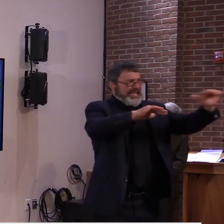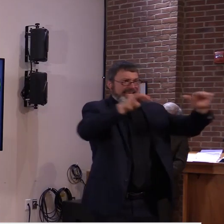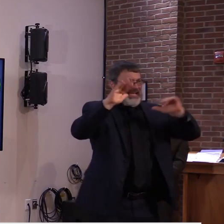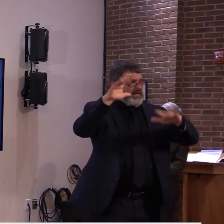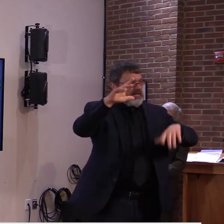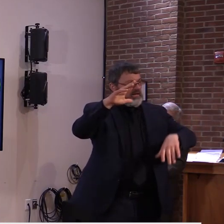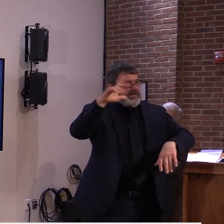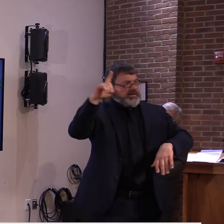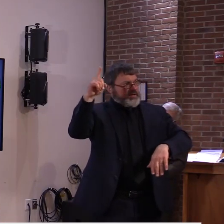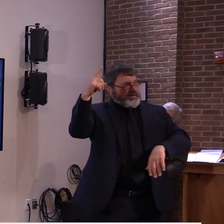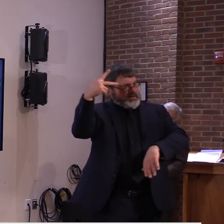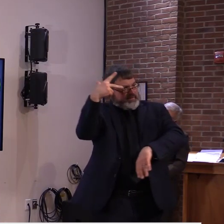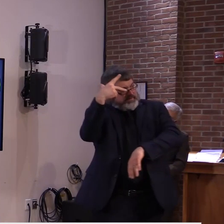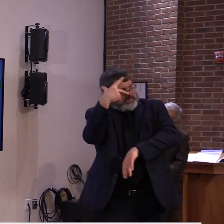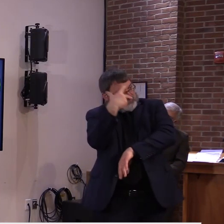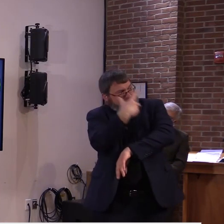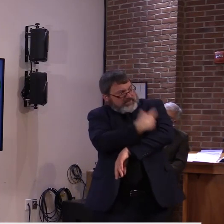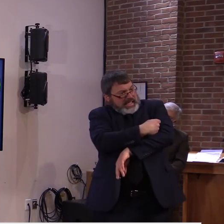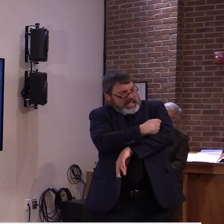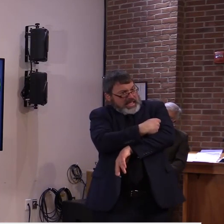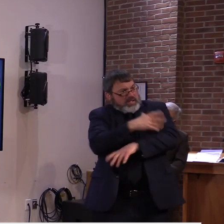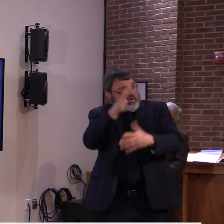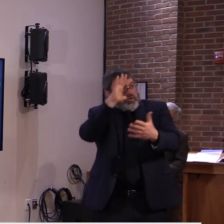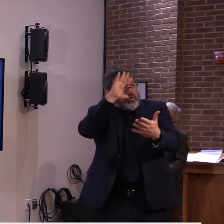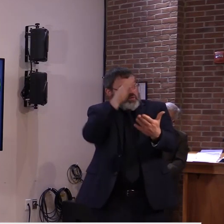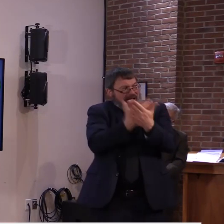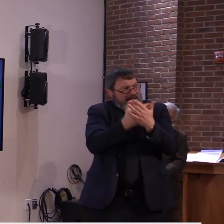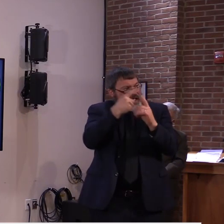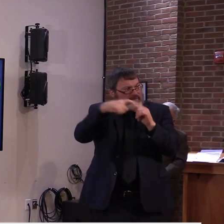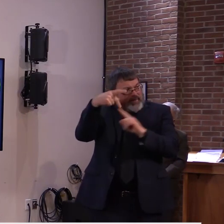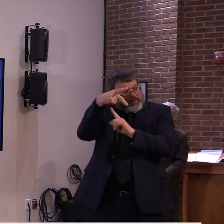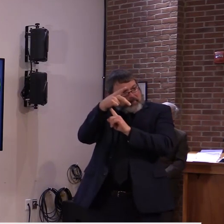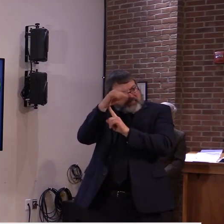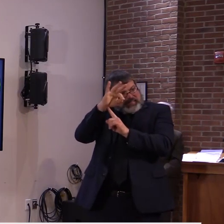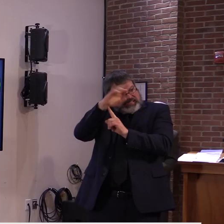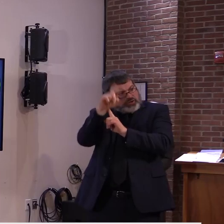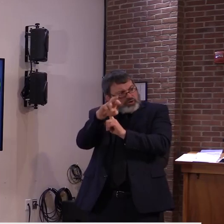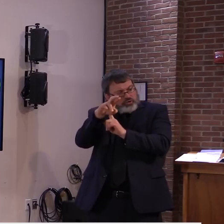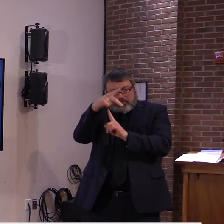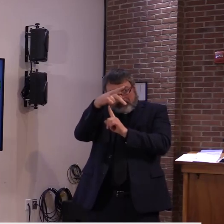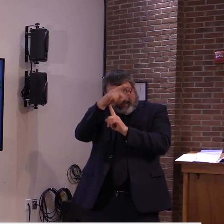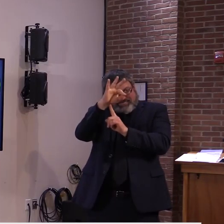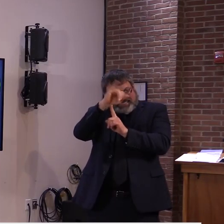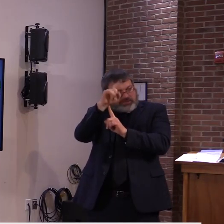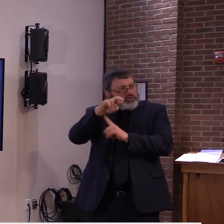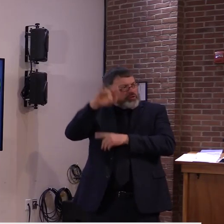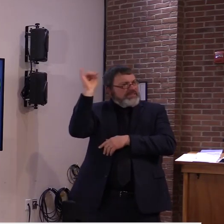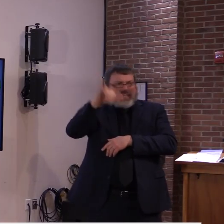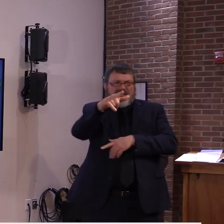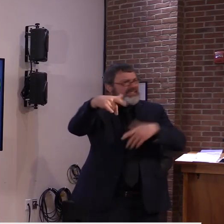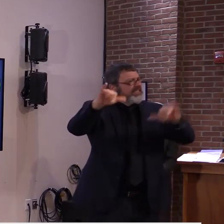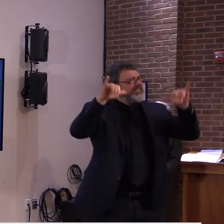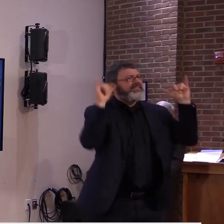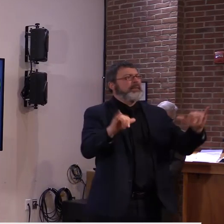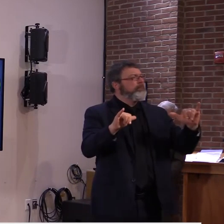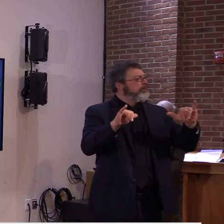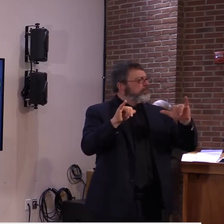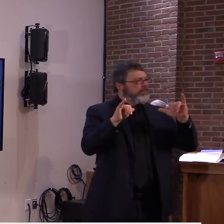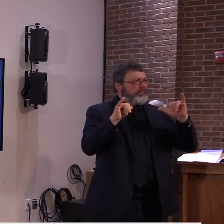can't fully answer your question either. But I've been preaching to everyone in the state